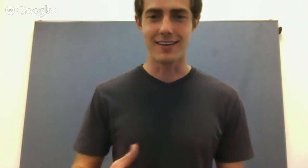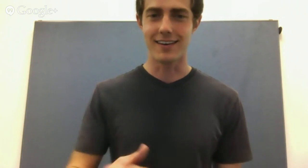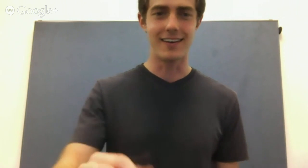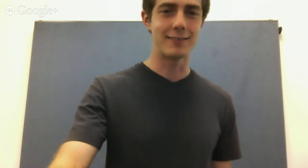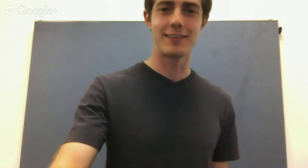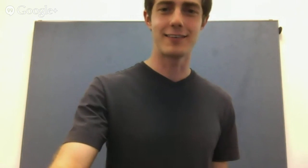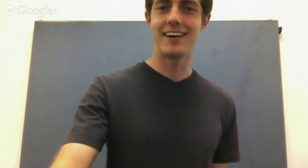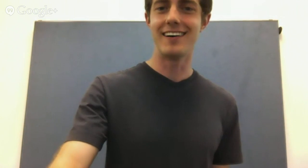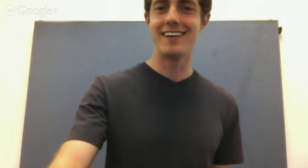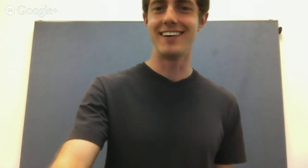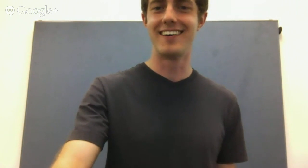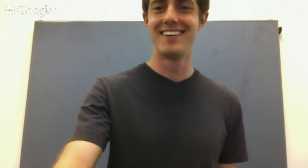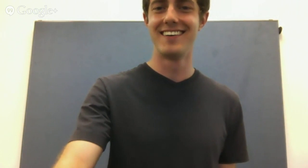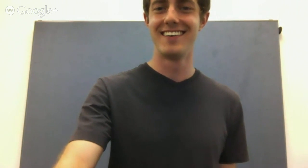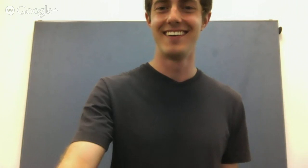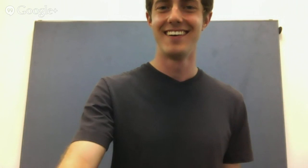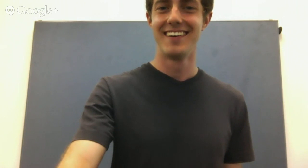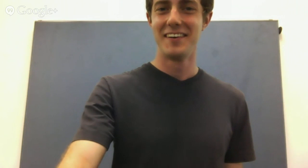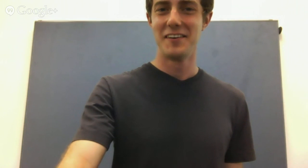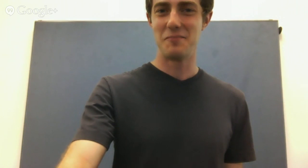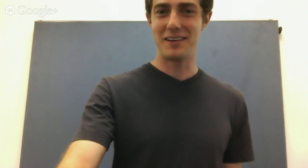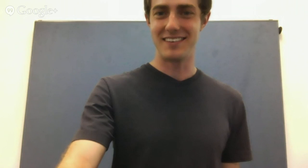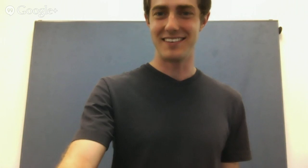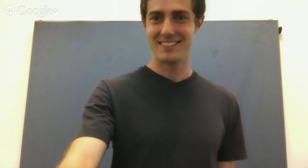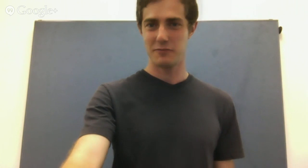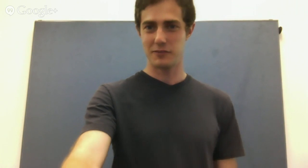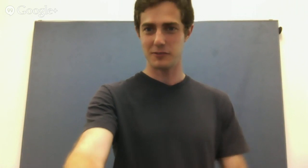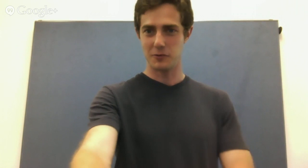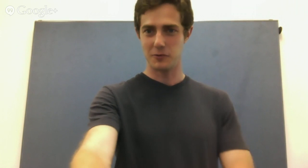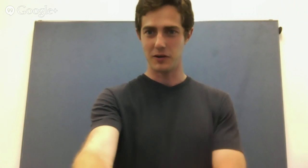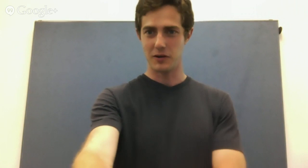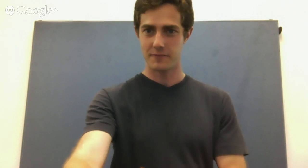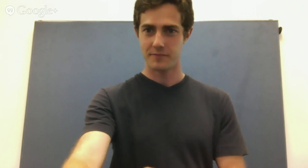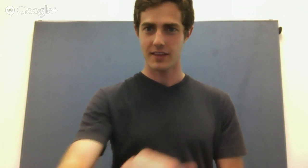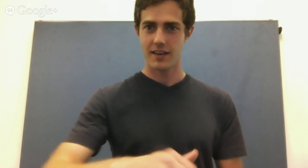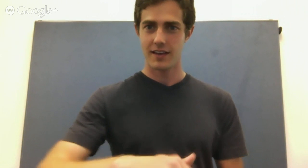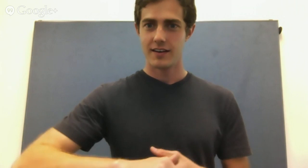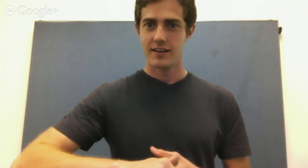I guess. But it still feels a little weird.